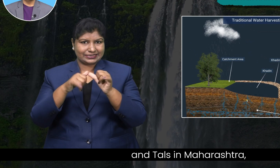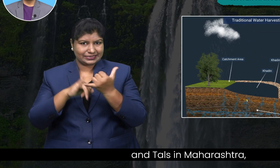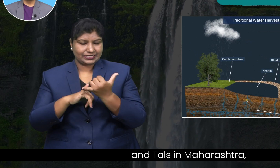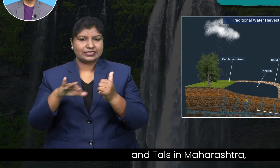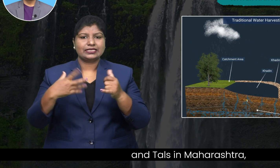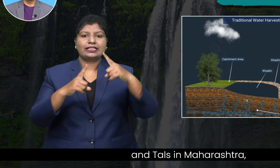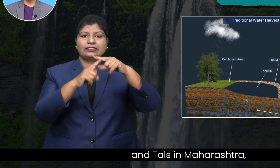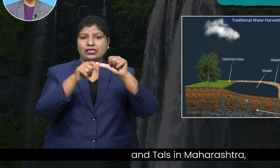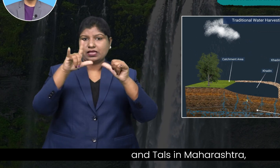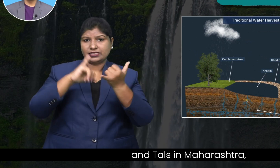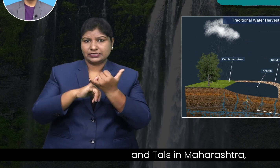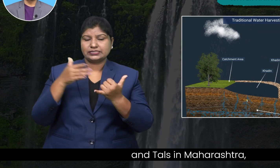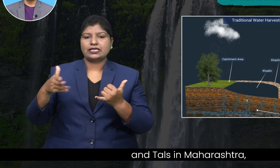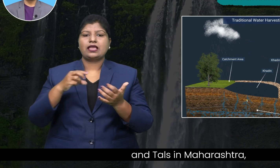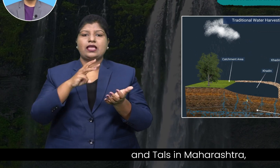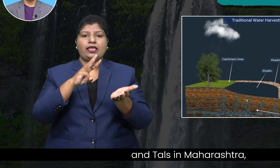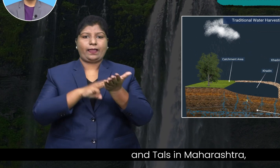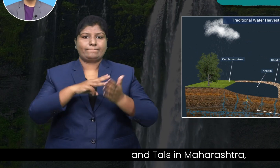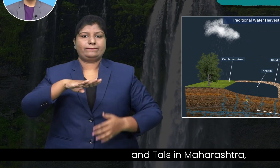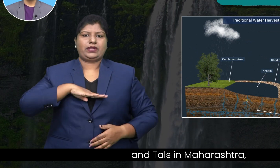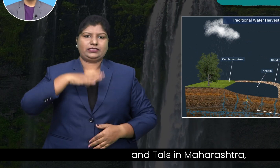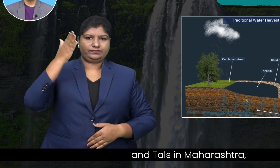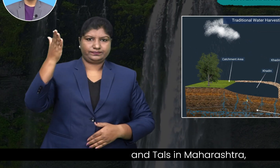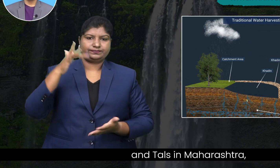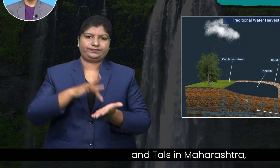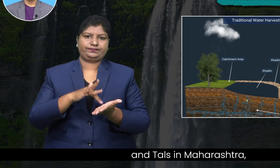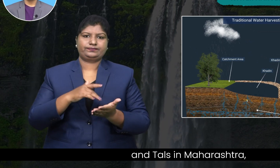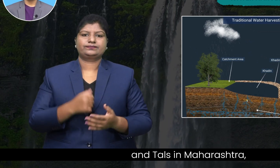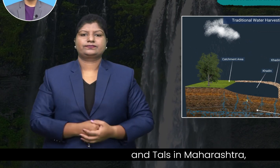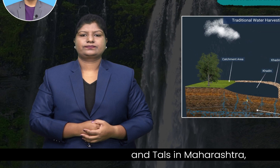and tals in Maharashtra,